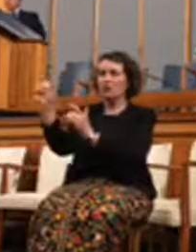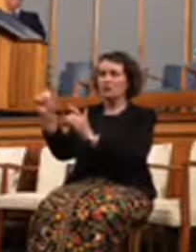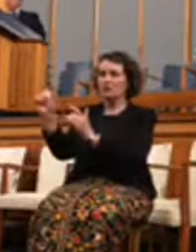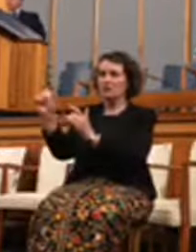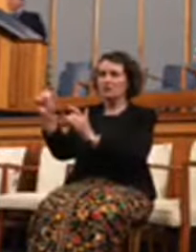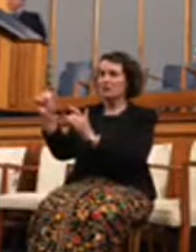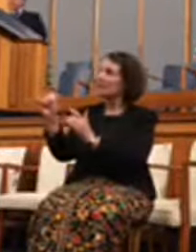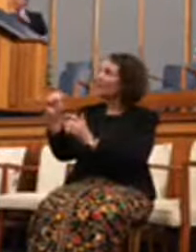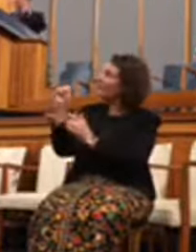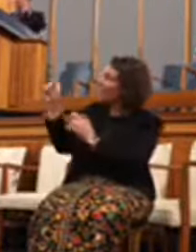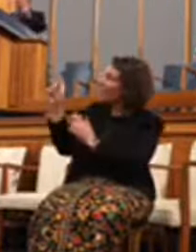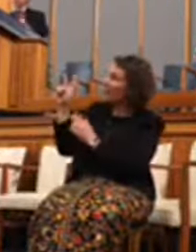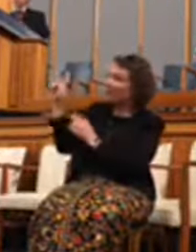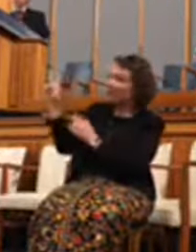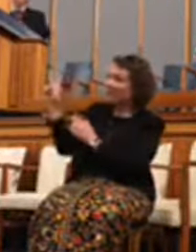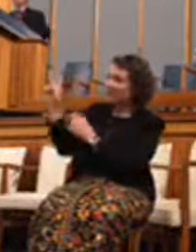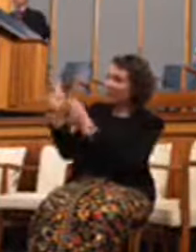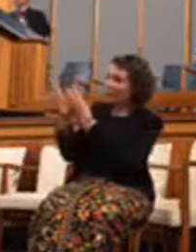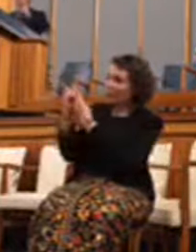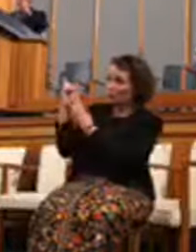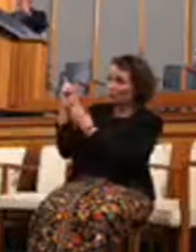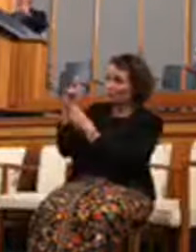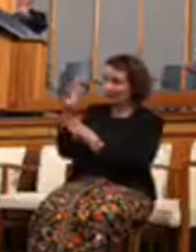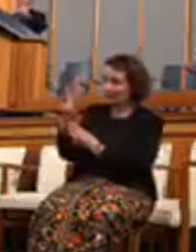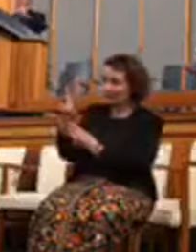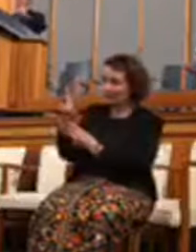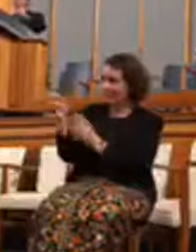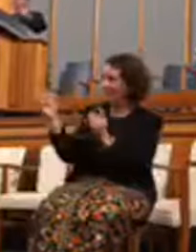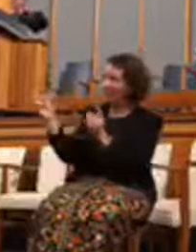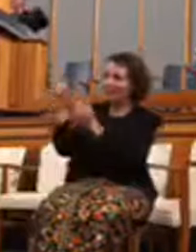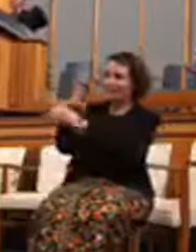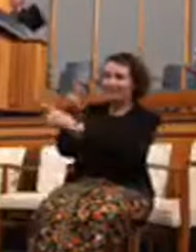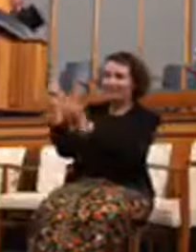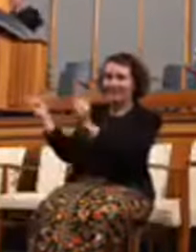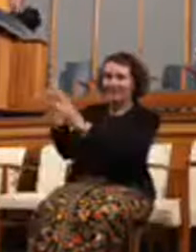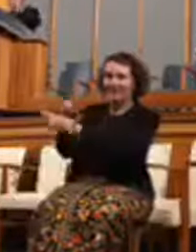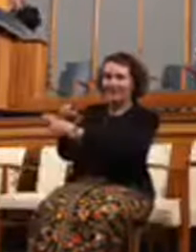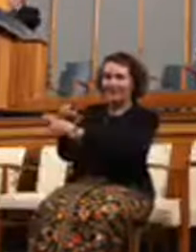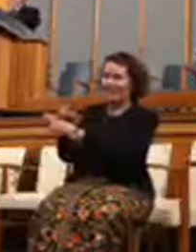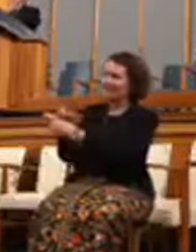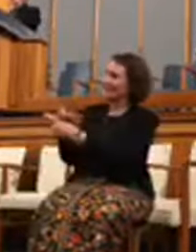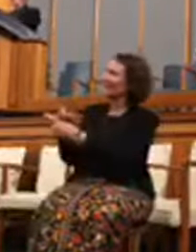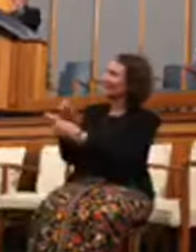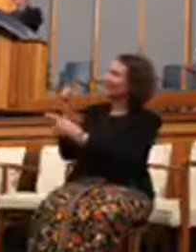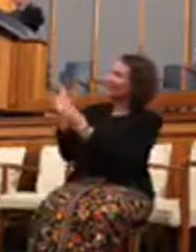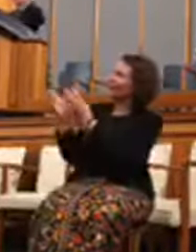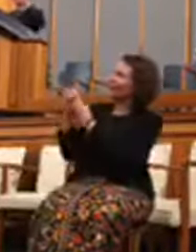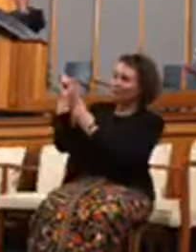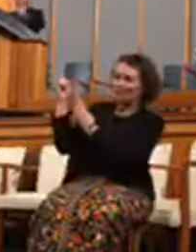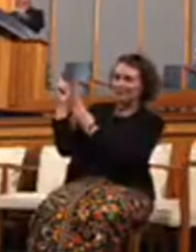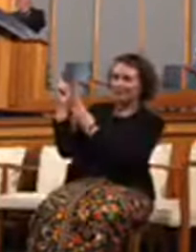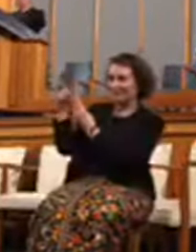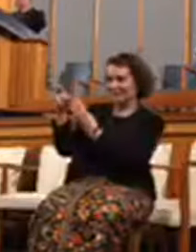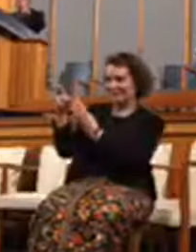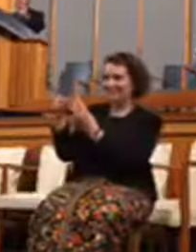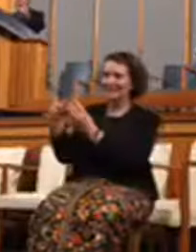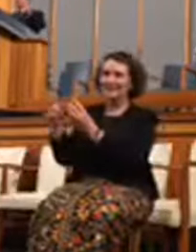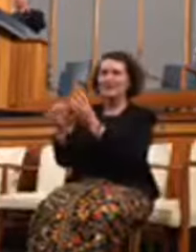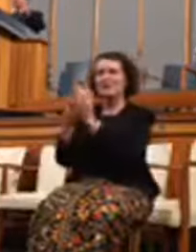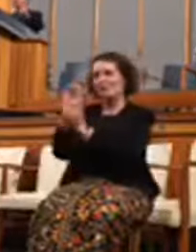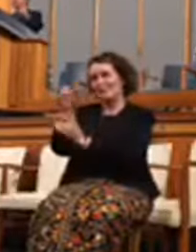Christ? God is Christ. Christ is God. The invisible God made Himself to be visible